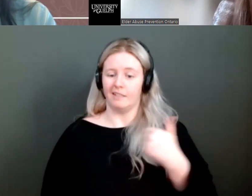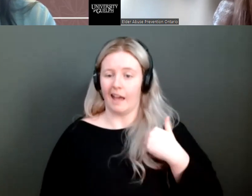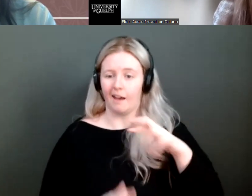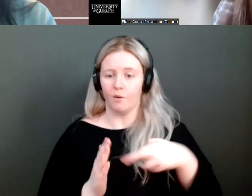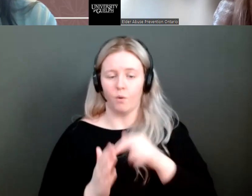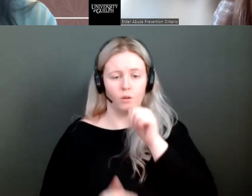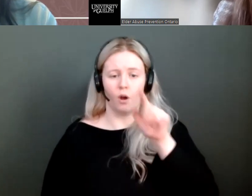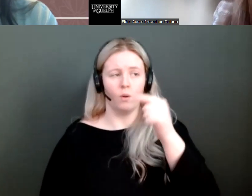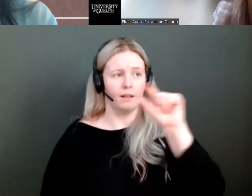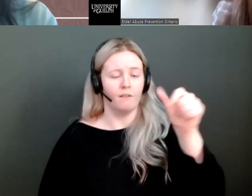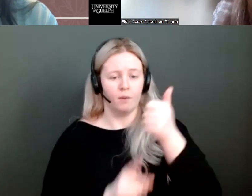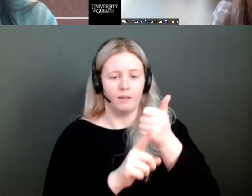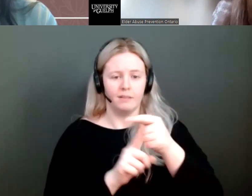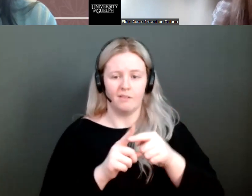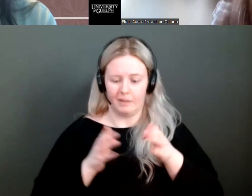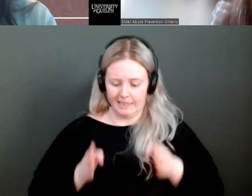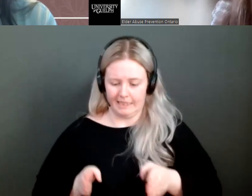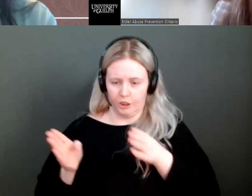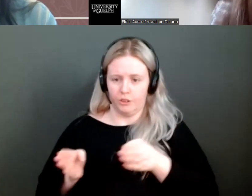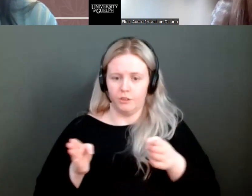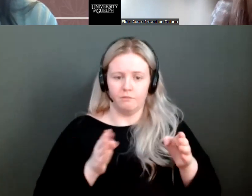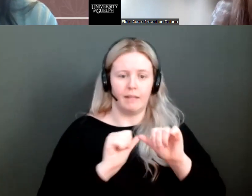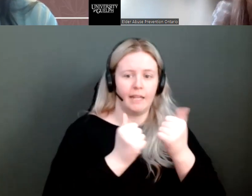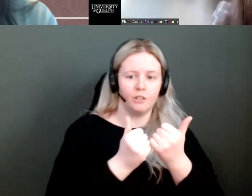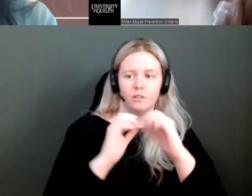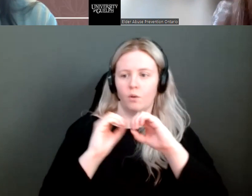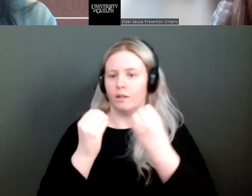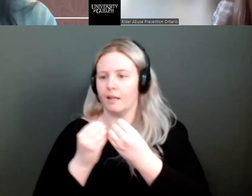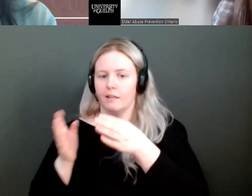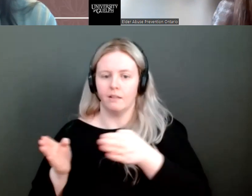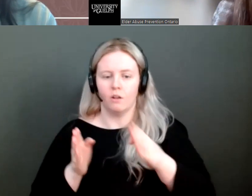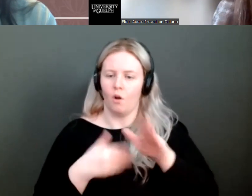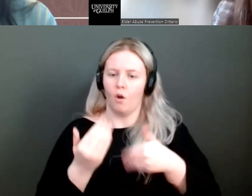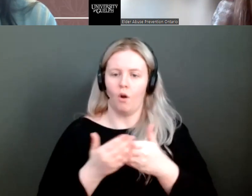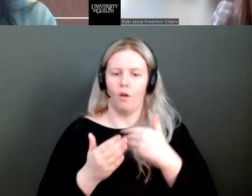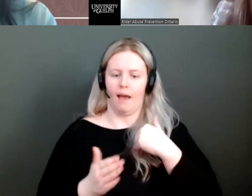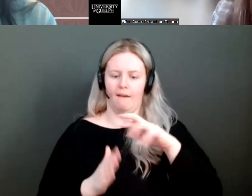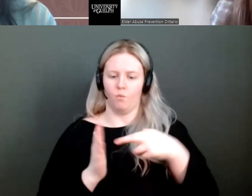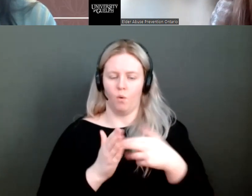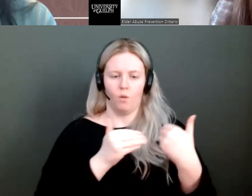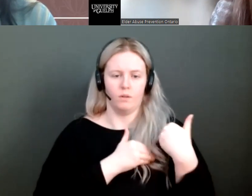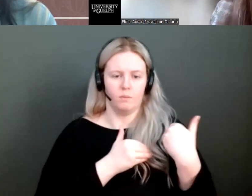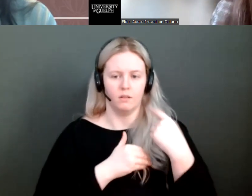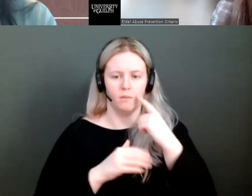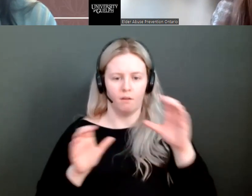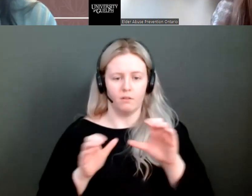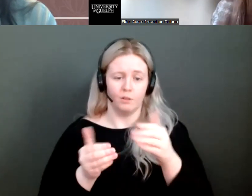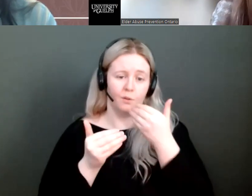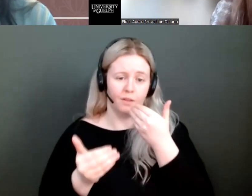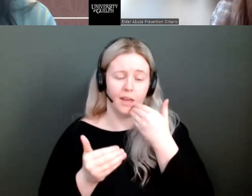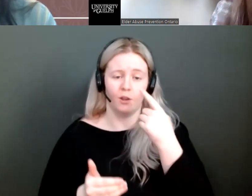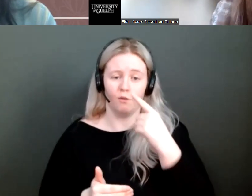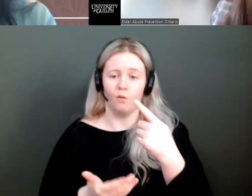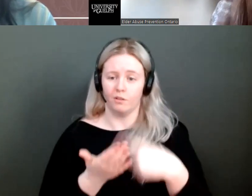of us as individuals, as agencies. We all have a different role that we can play. So thank you for bringing all those issues to